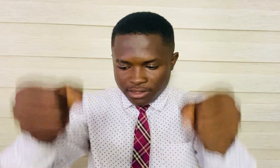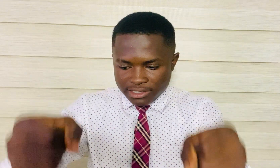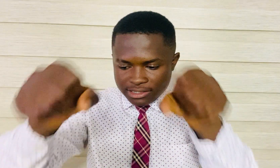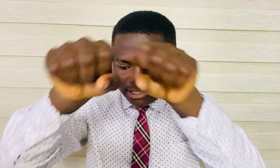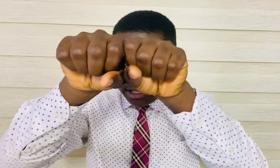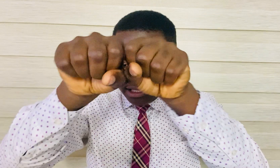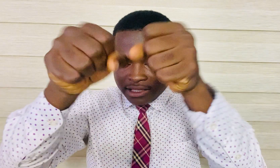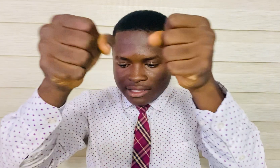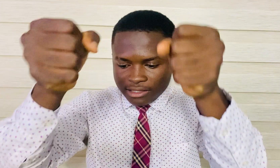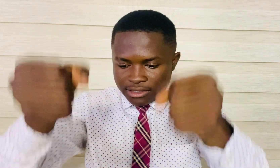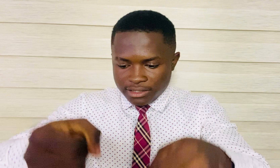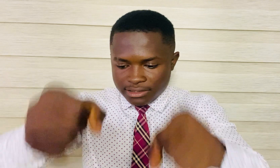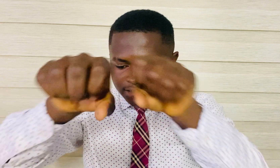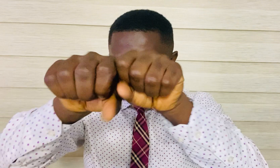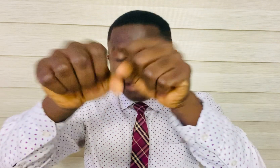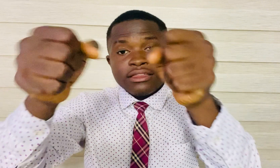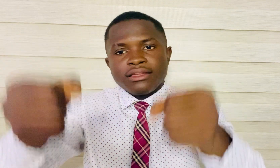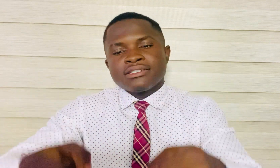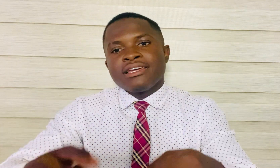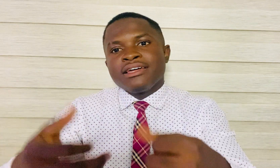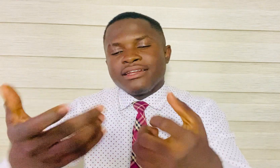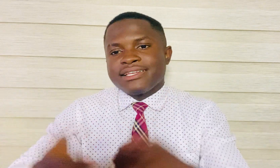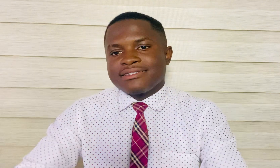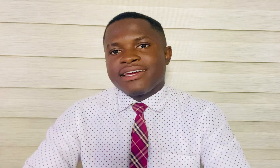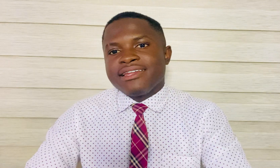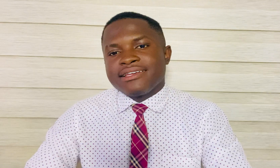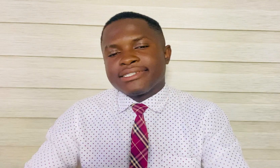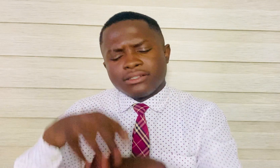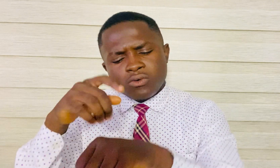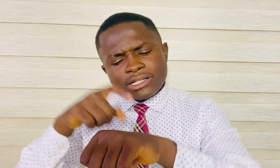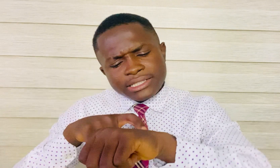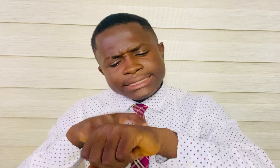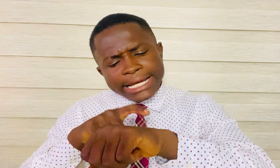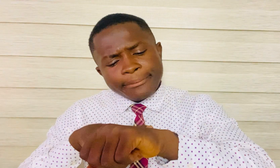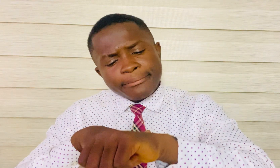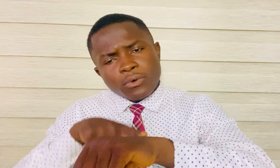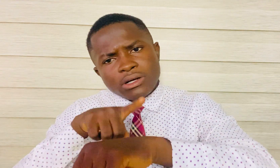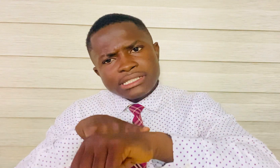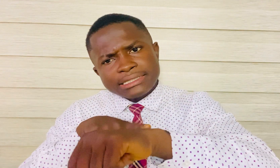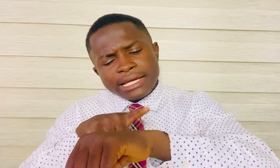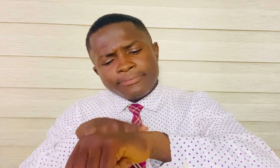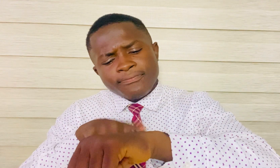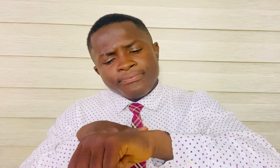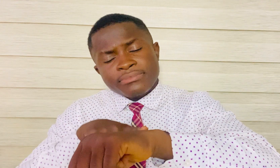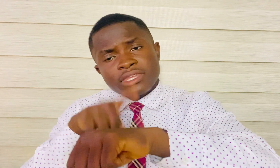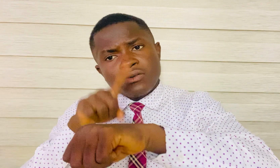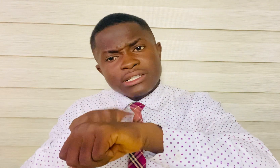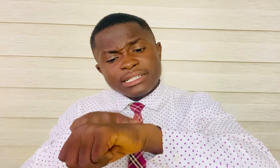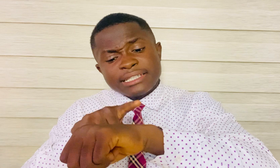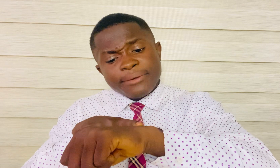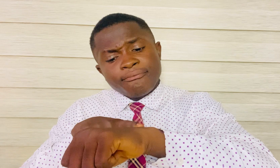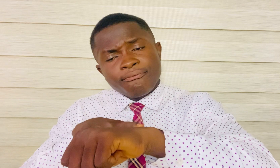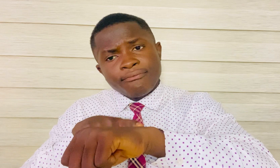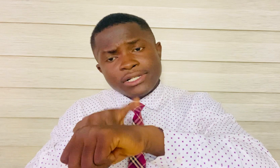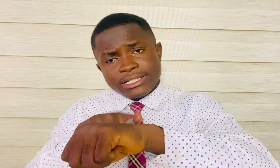this, this, this. The next sign is, oh, what's the time? What's the time? What's the time? What's the